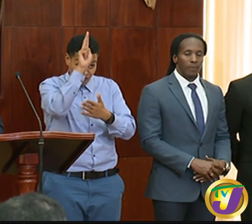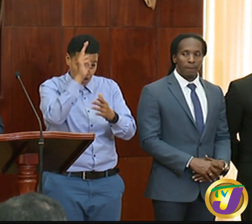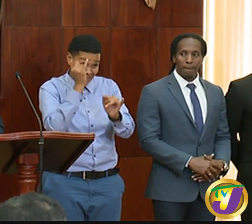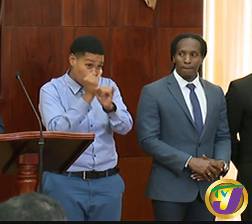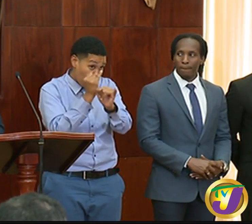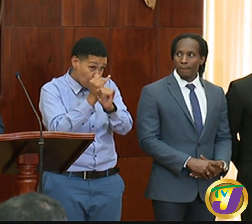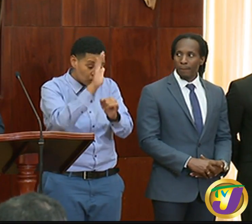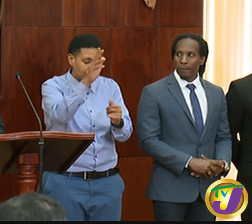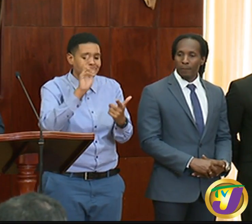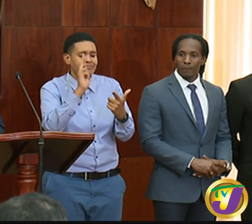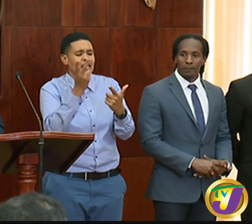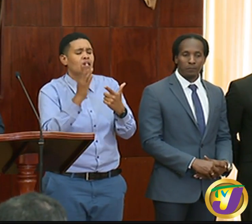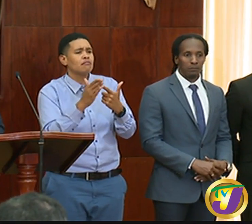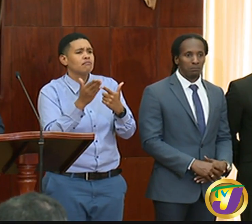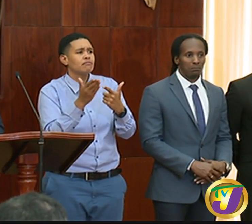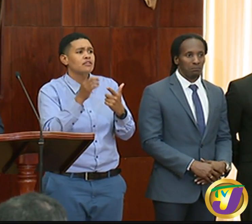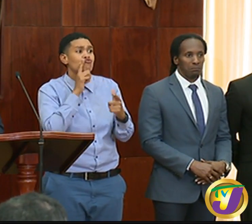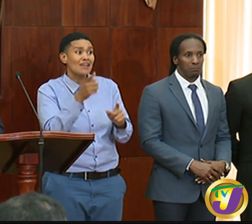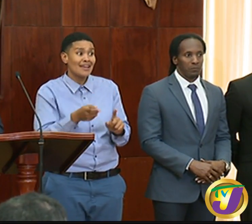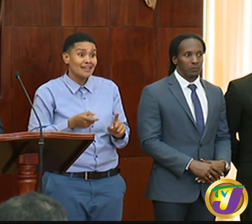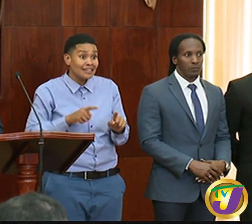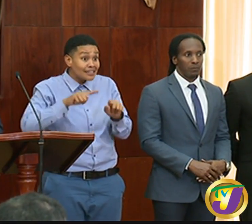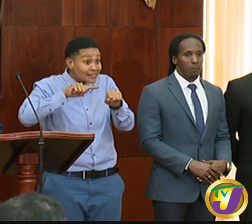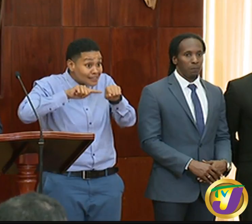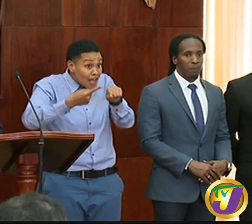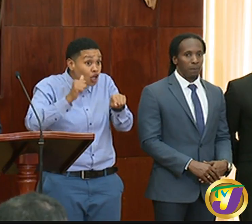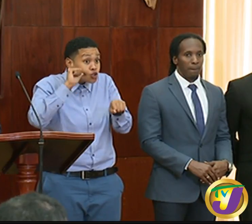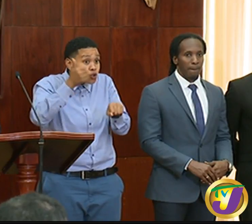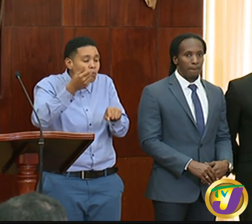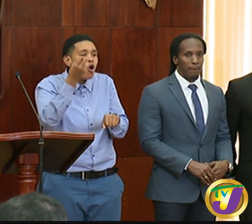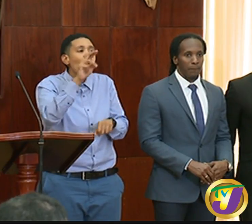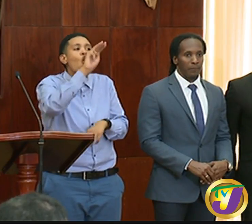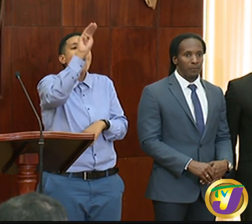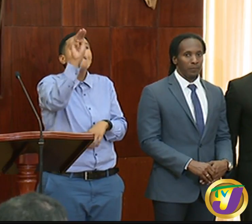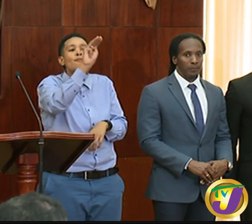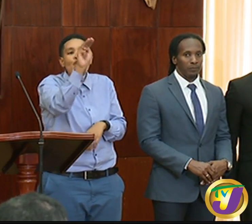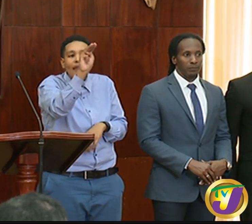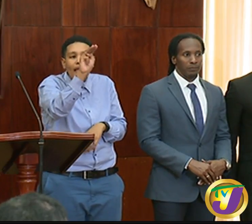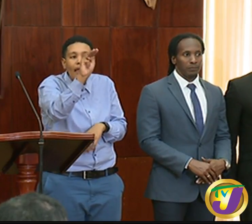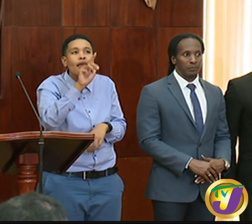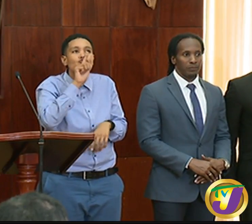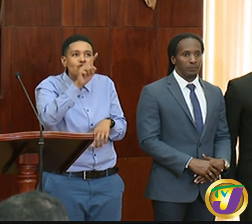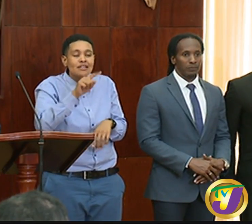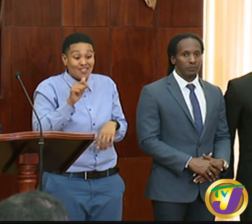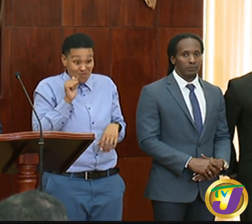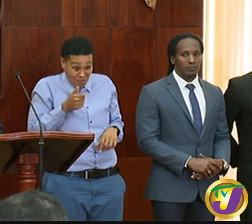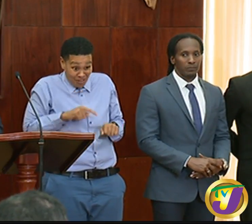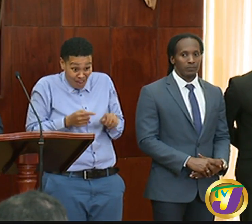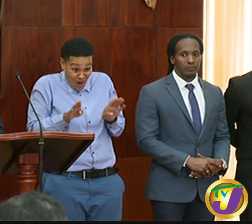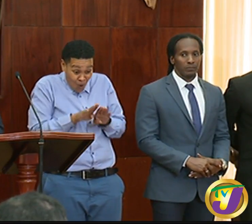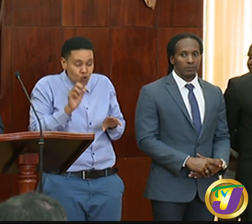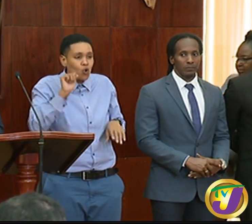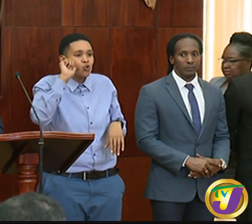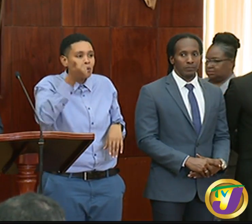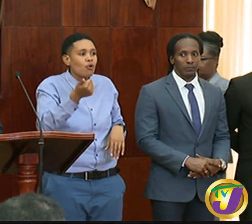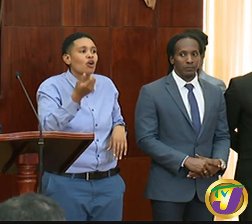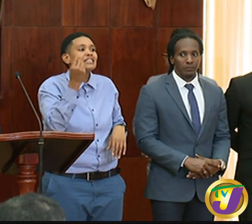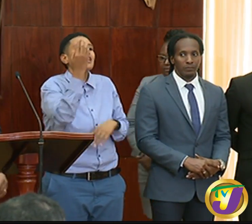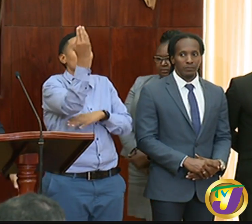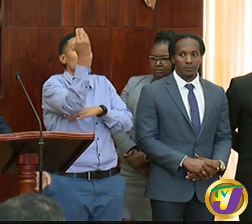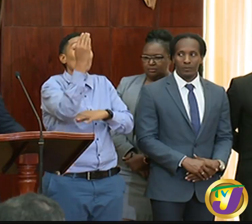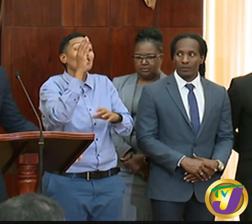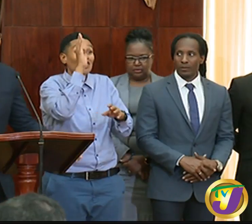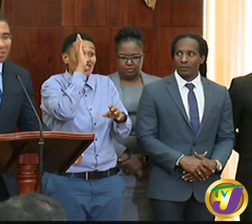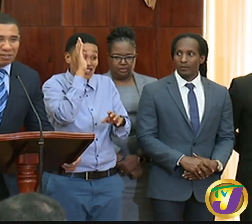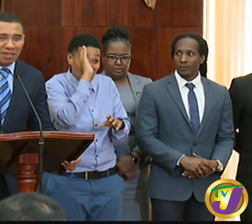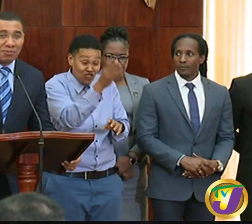campuses? And secondly, is it effective tomorrow or effective Monday? And is it 14 consecutive days or 14 school